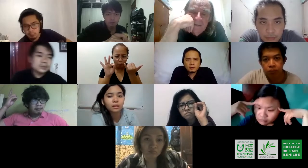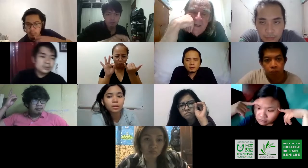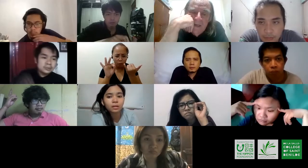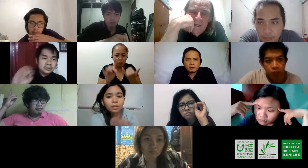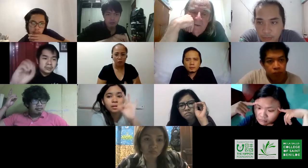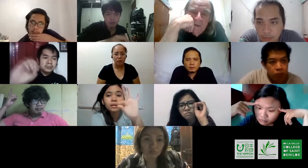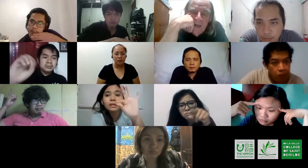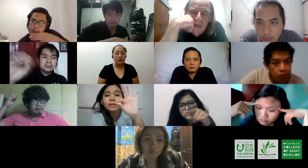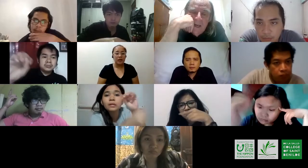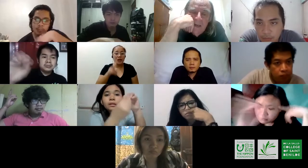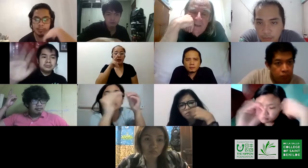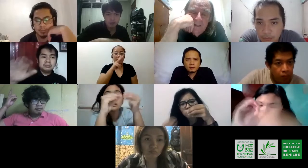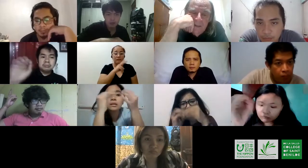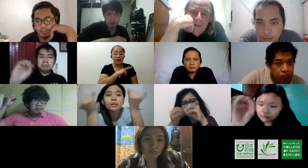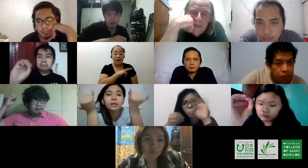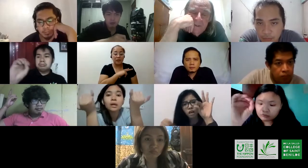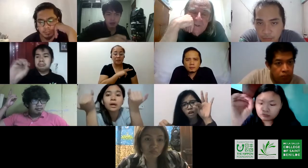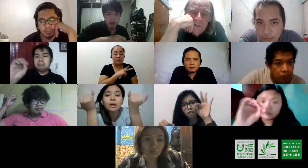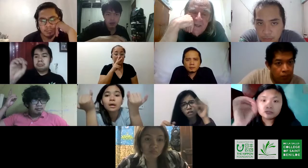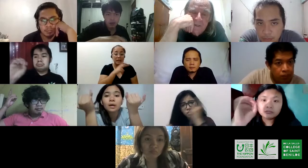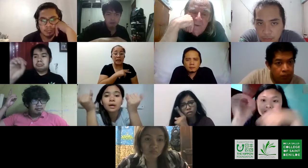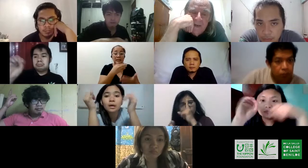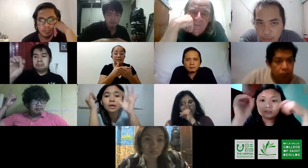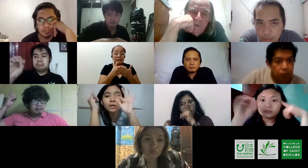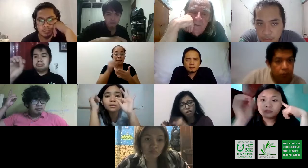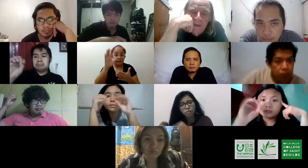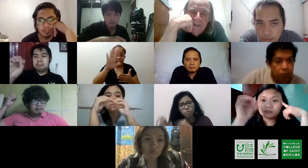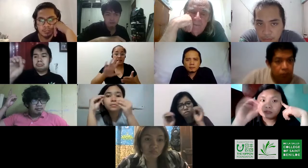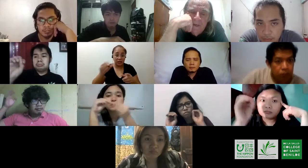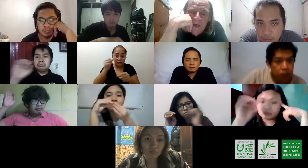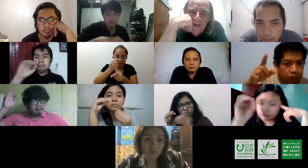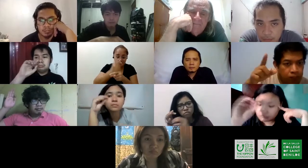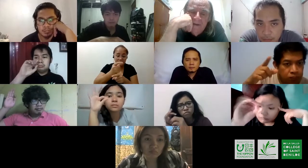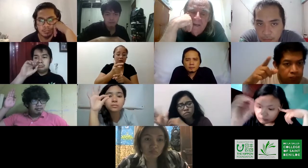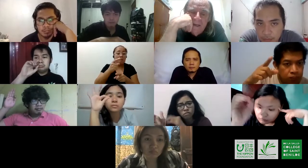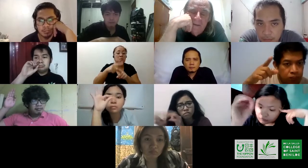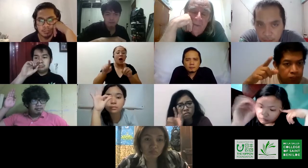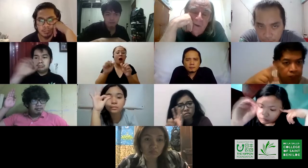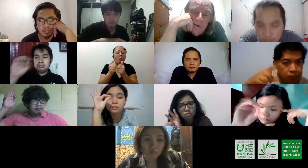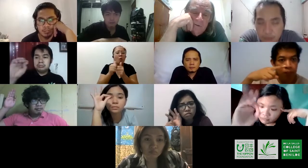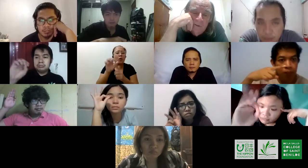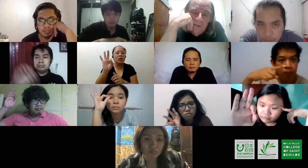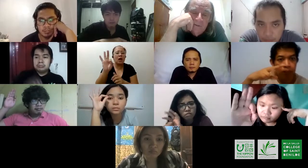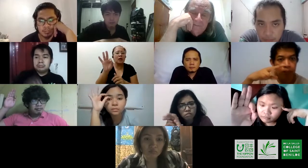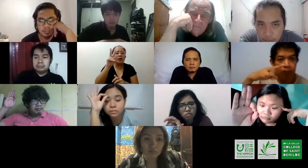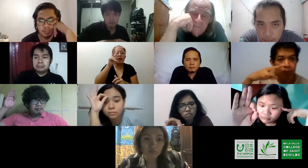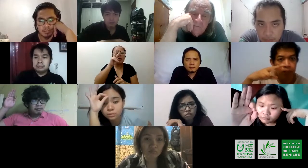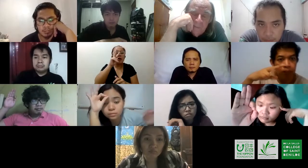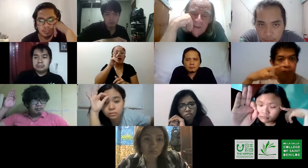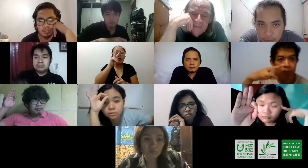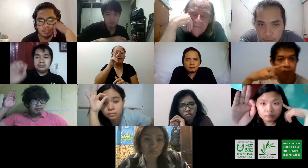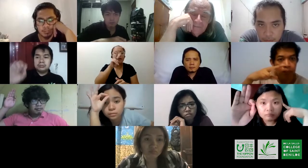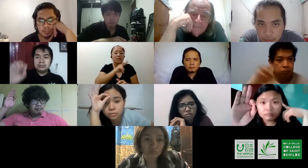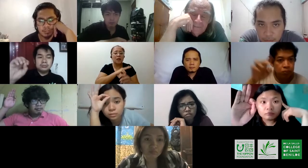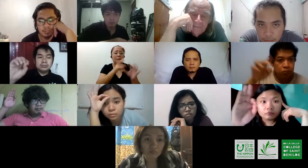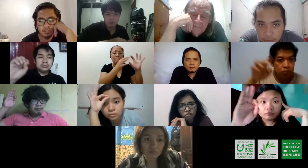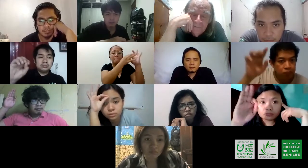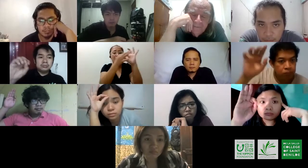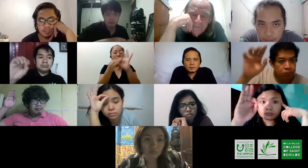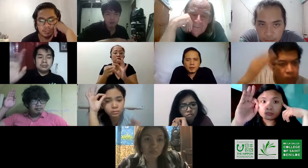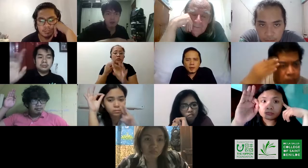Vietnam is in or near Asia. That's correct. What about number 9? Vietnam belongs to?